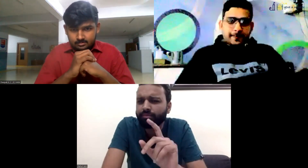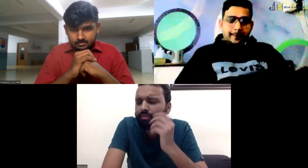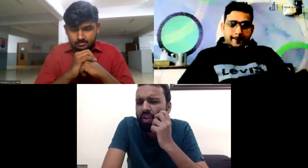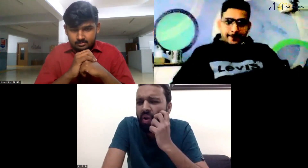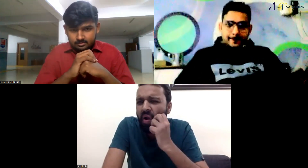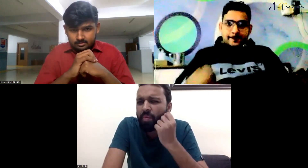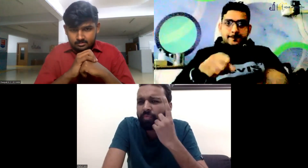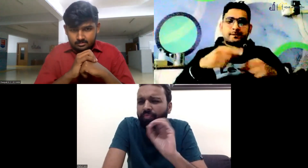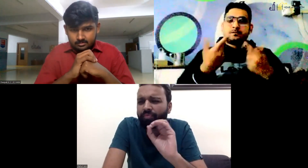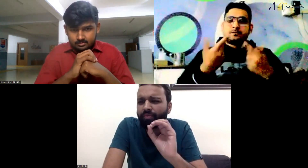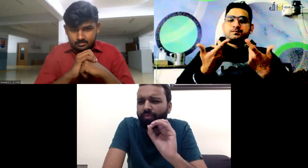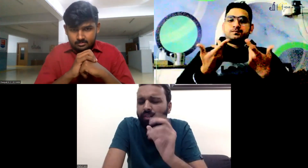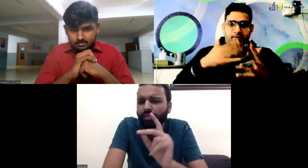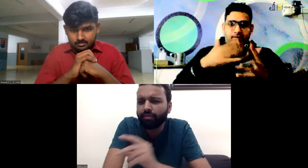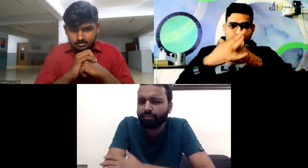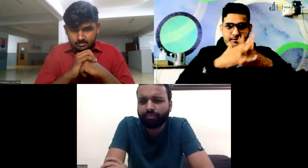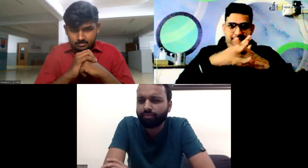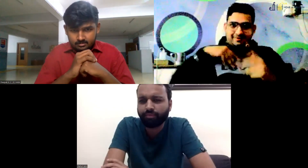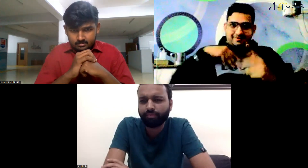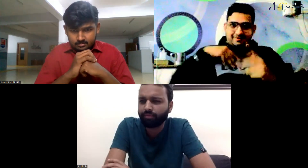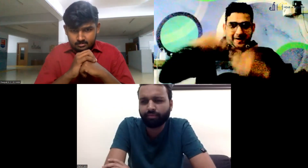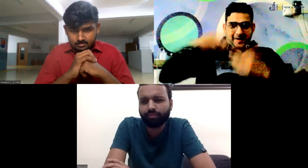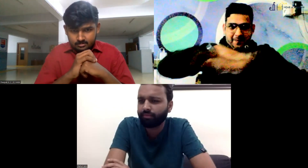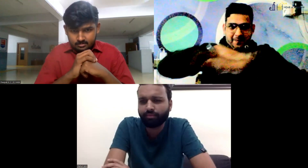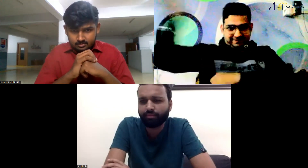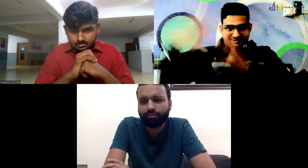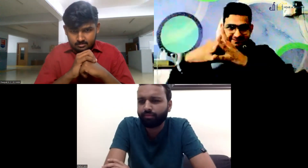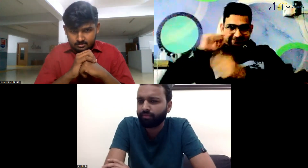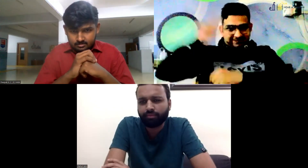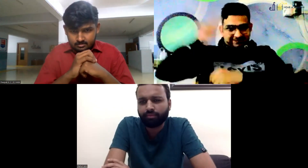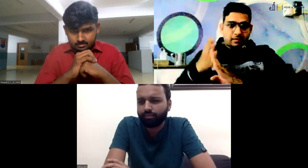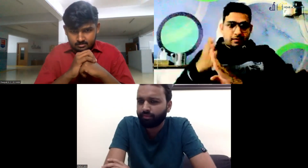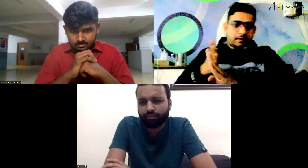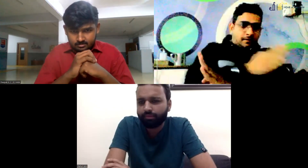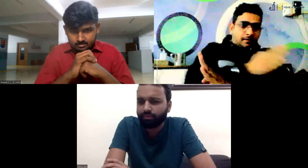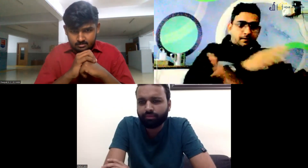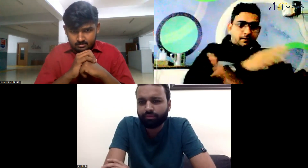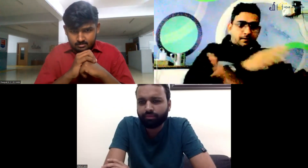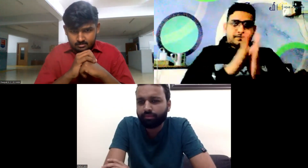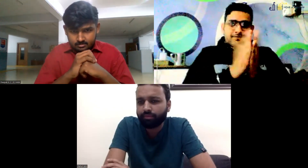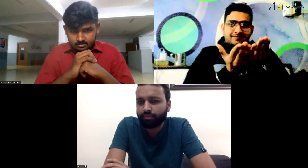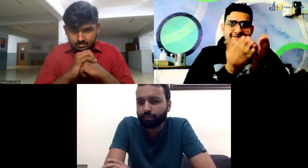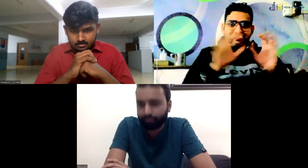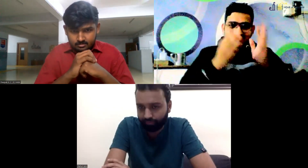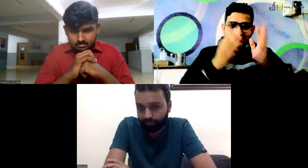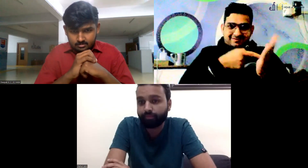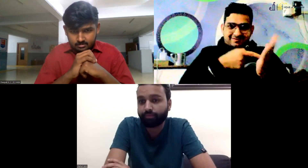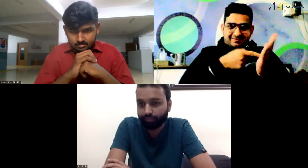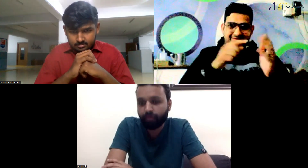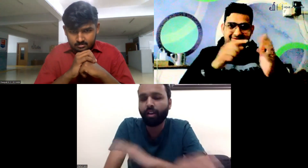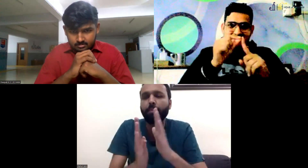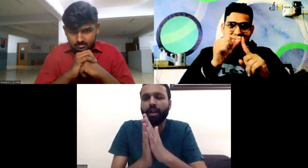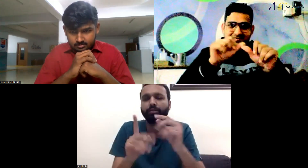I'm sorry, can you clarify the question, please? So for example, if I plan to go to US, do you get